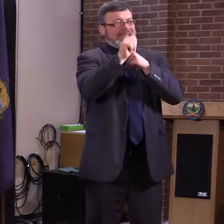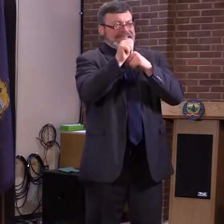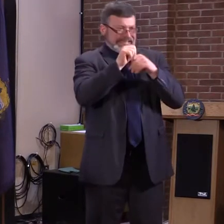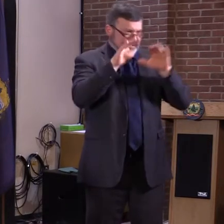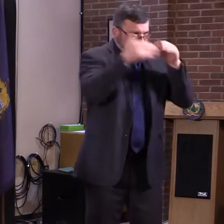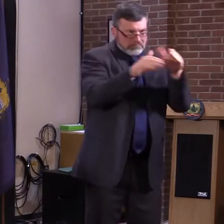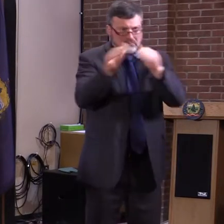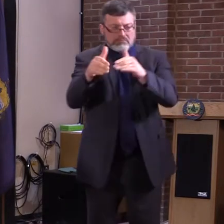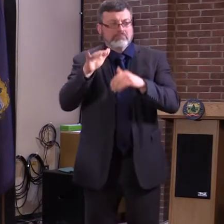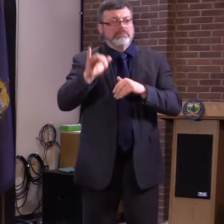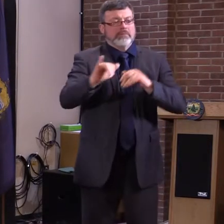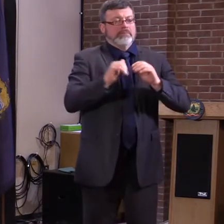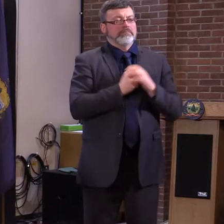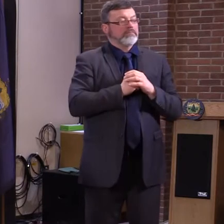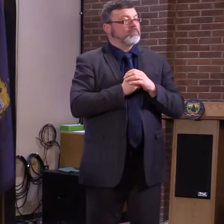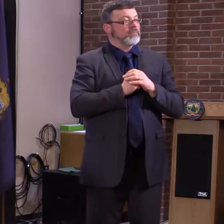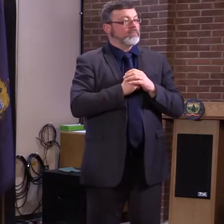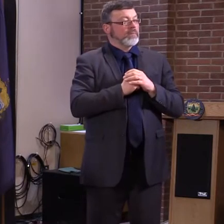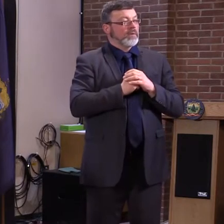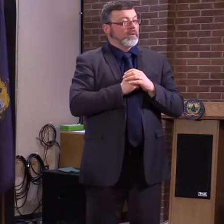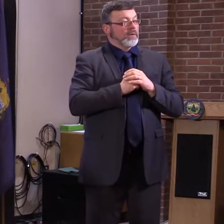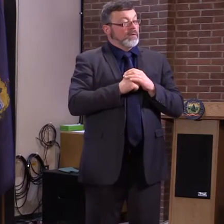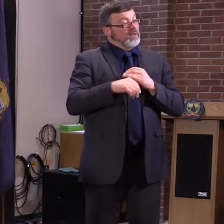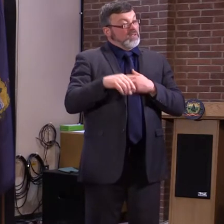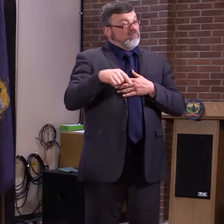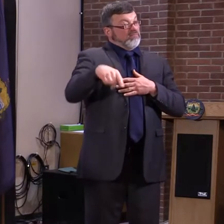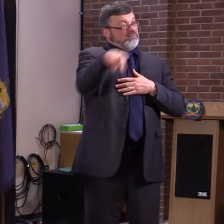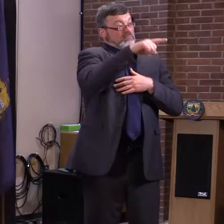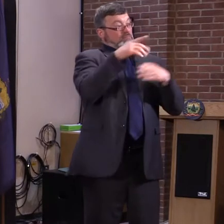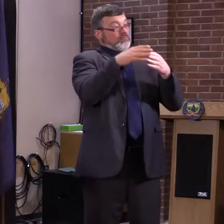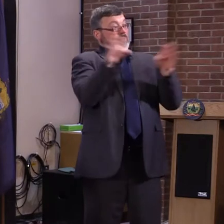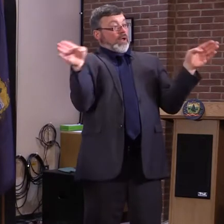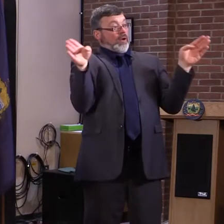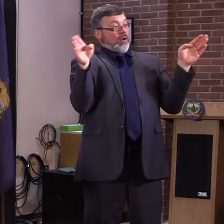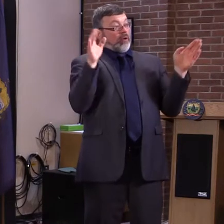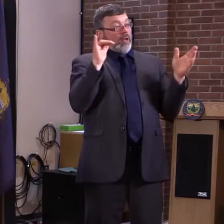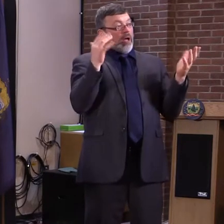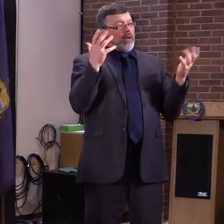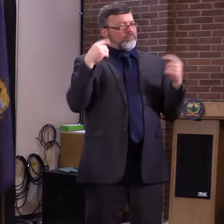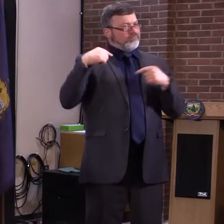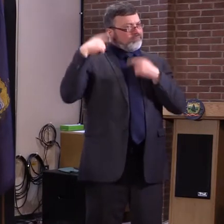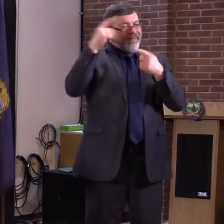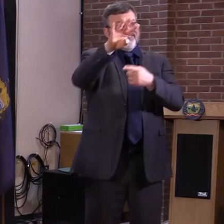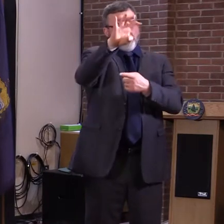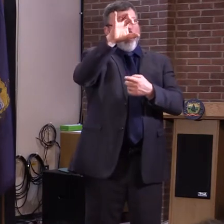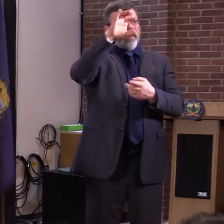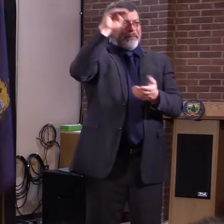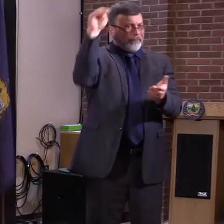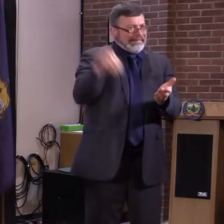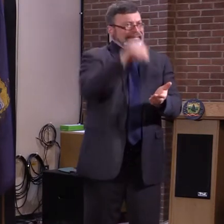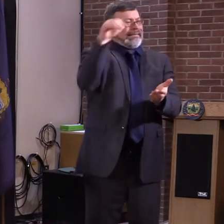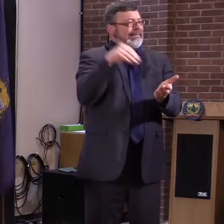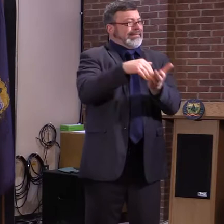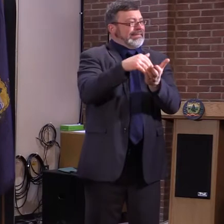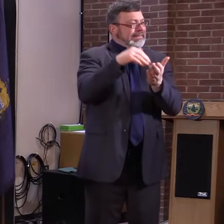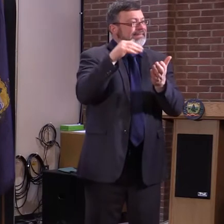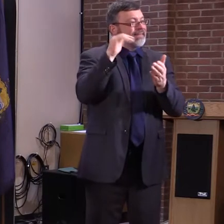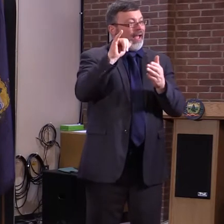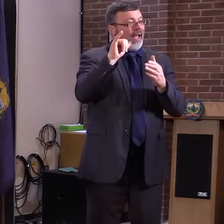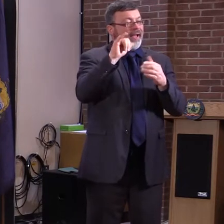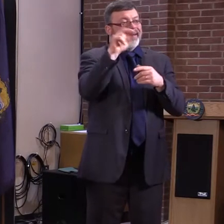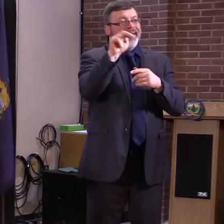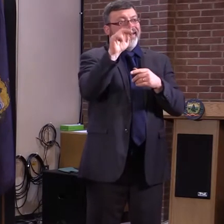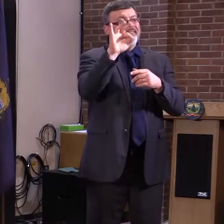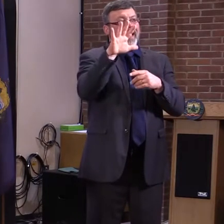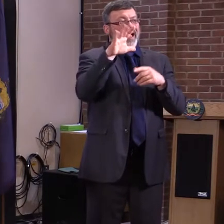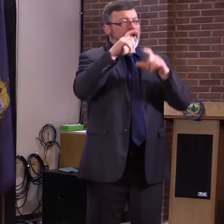public regarding masks, 400 million N95s will soon be available at pharmacies, community centers, and